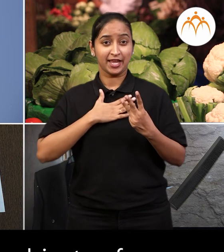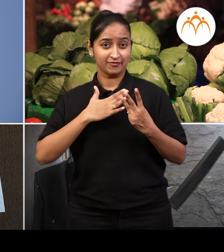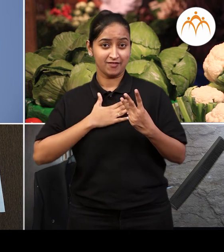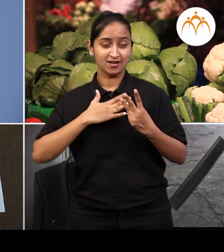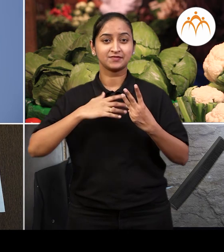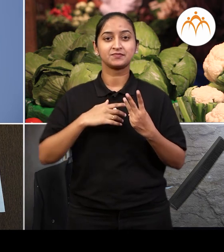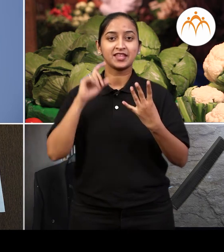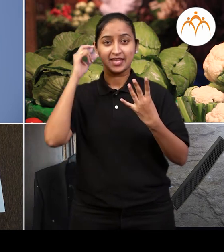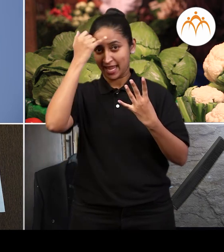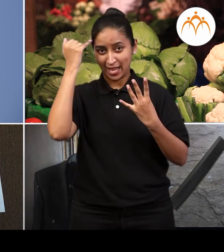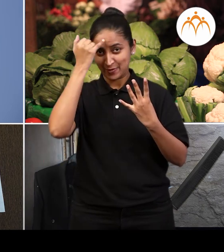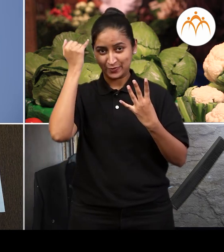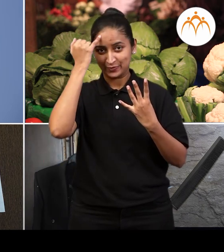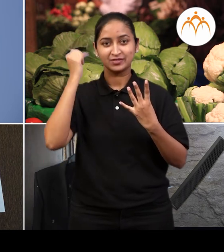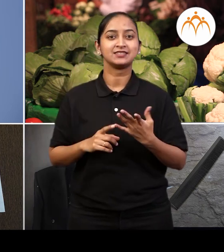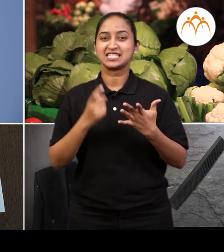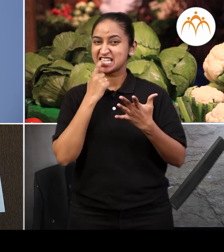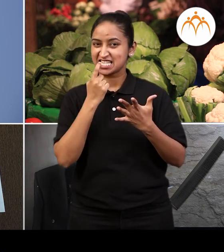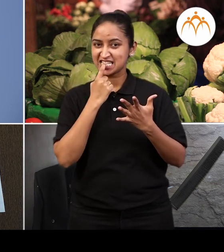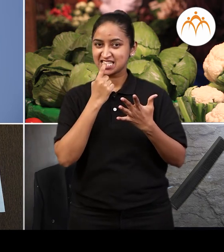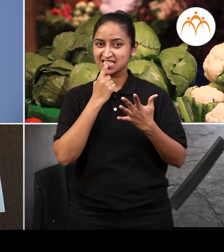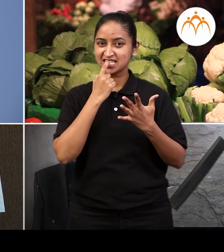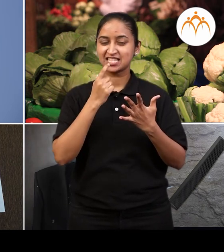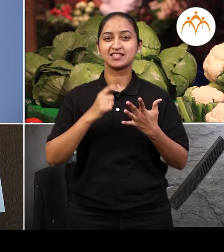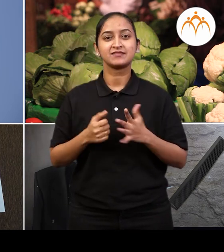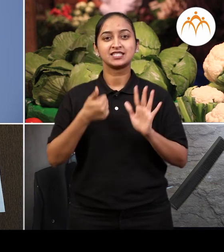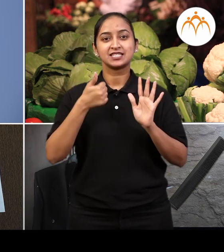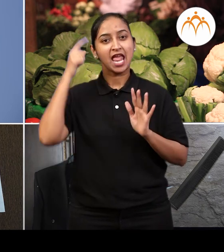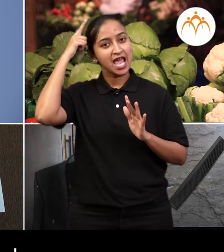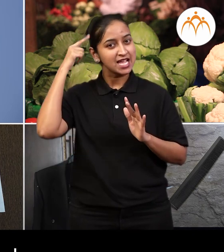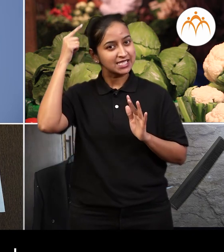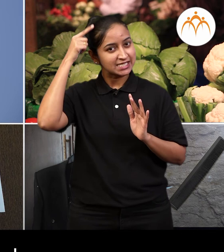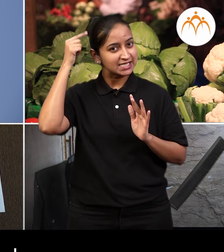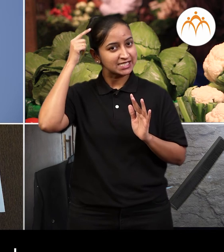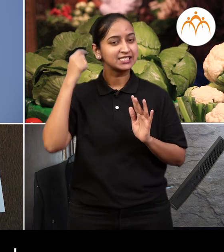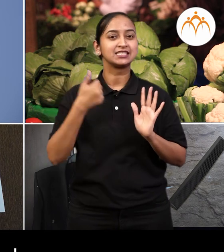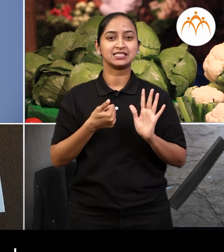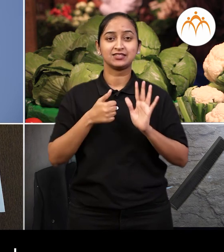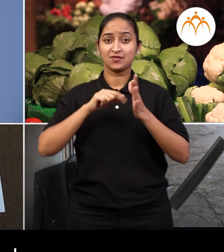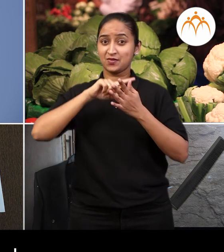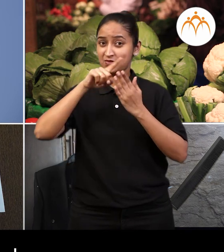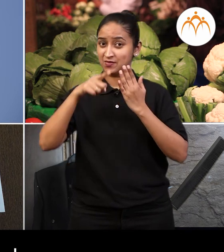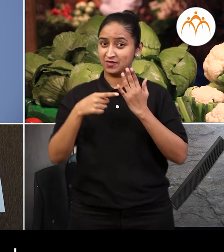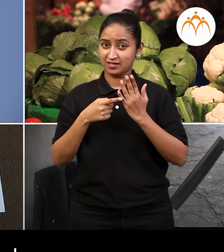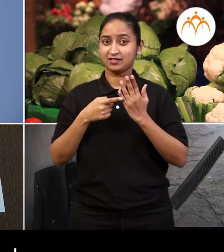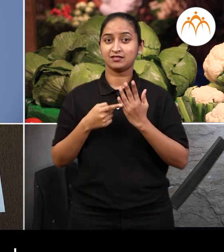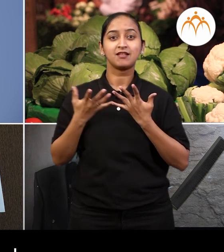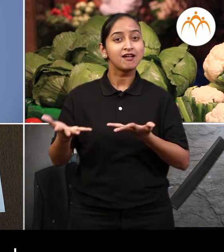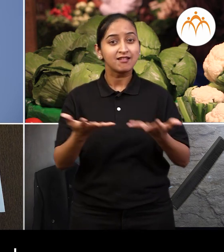objects of red, blue, green, yellow, white and black color.